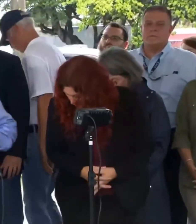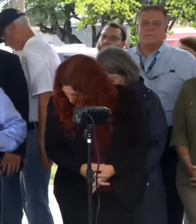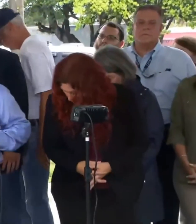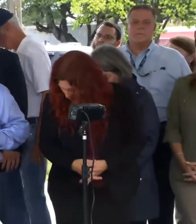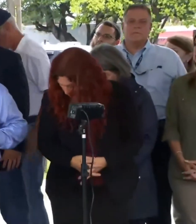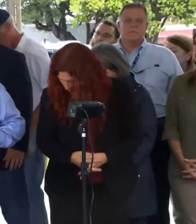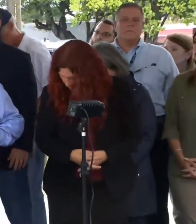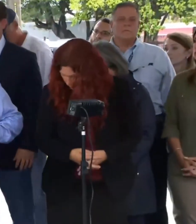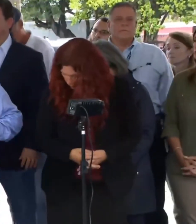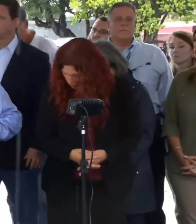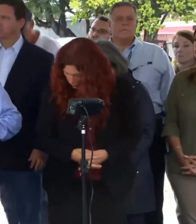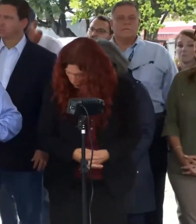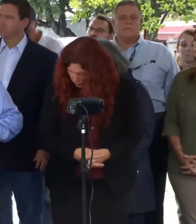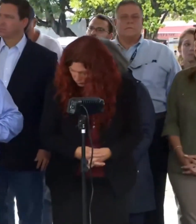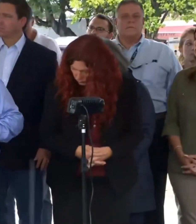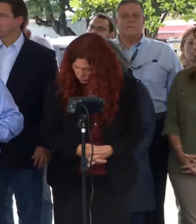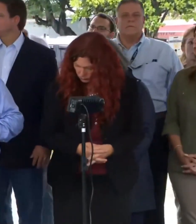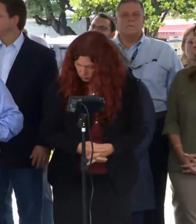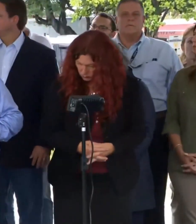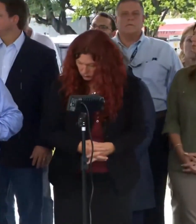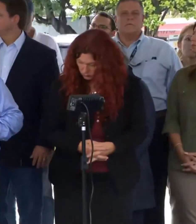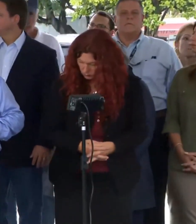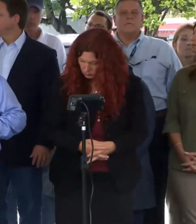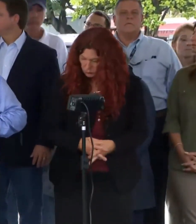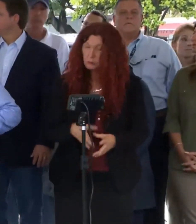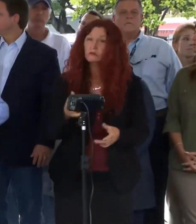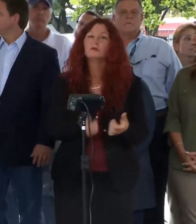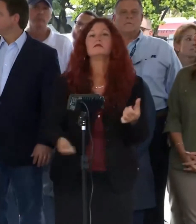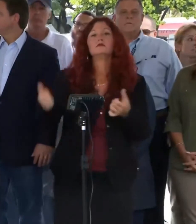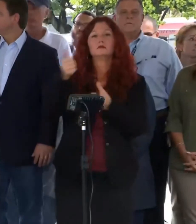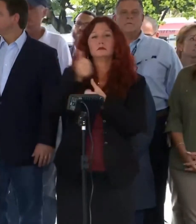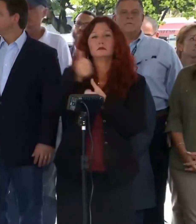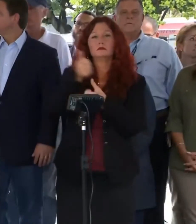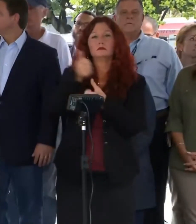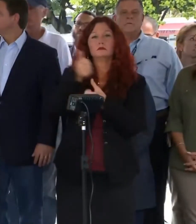Thank you, Mayor. And for the Board of County Commissioner Chairman, Honorable Jose Diaz.